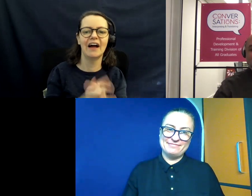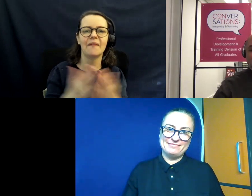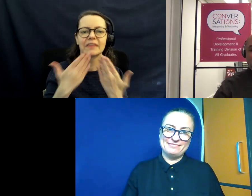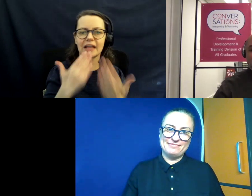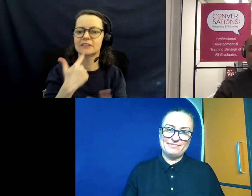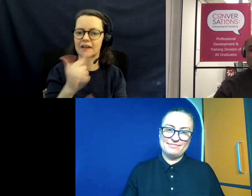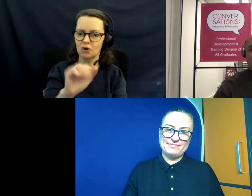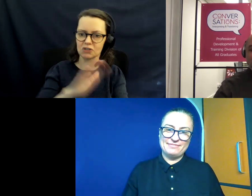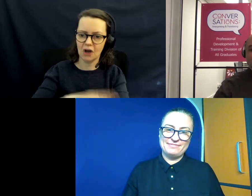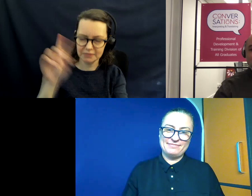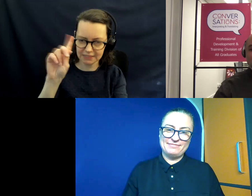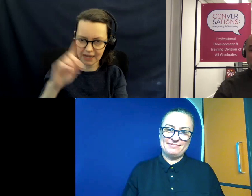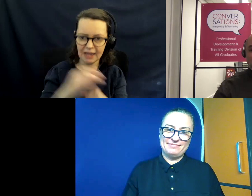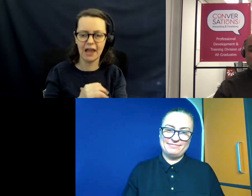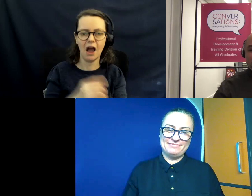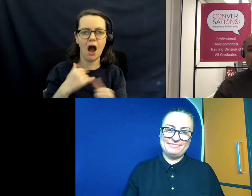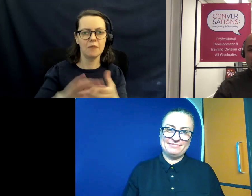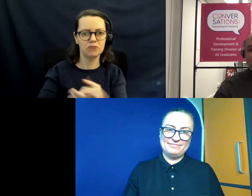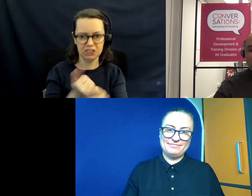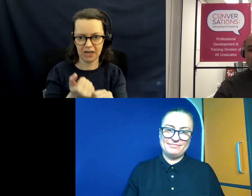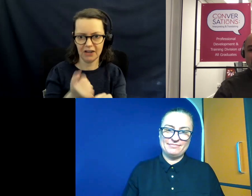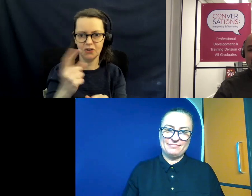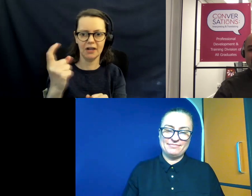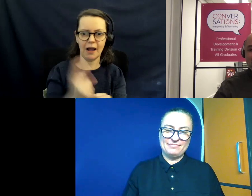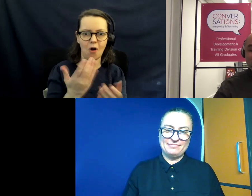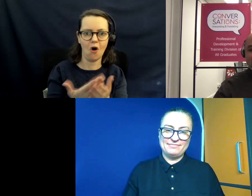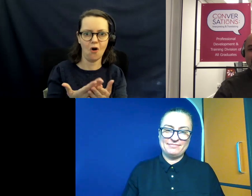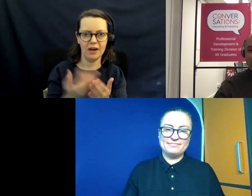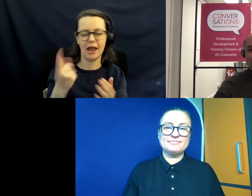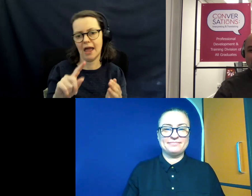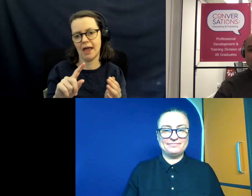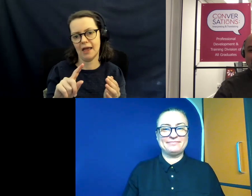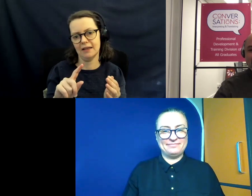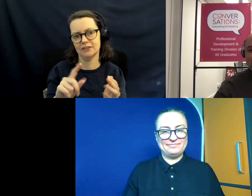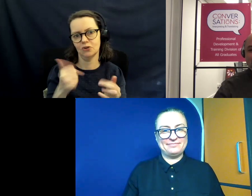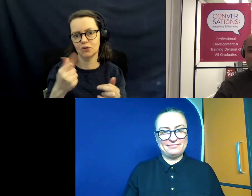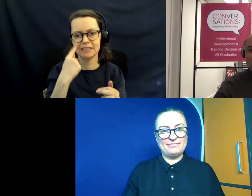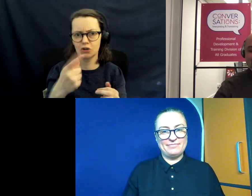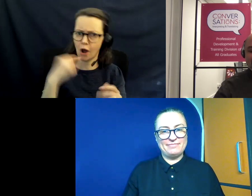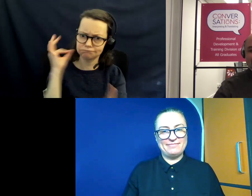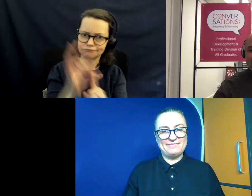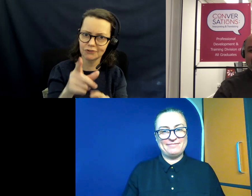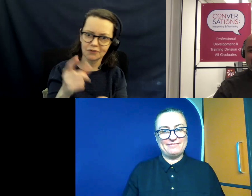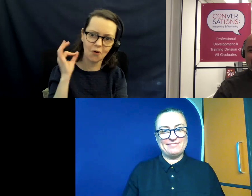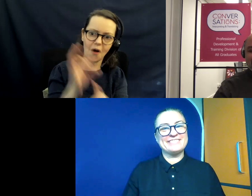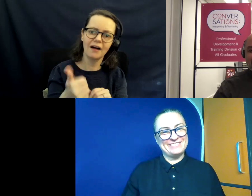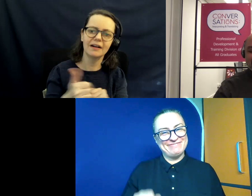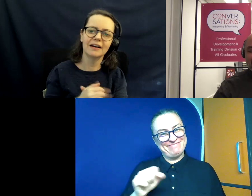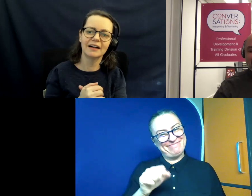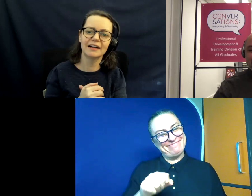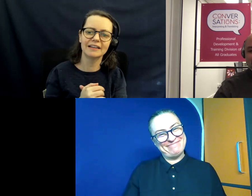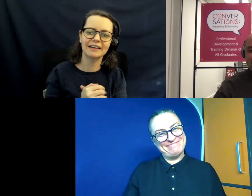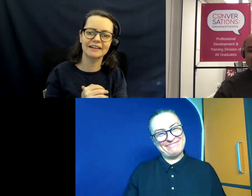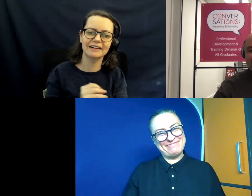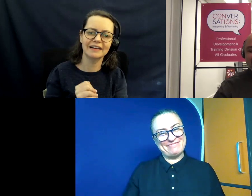for your time today. And I really appreciate you coming on. And it's really good to see you. I hadn't seen you for a while. And I